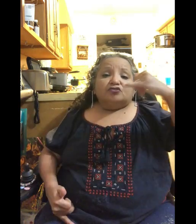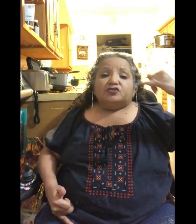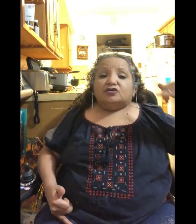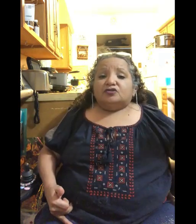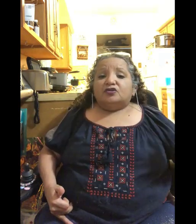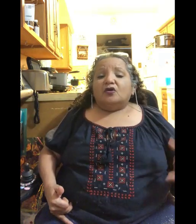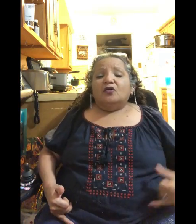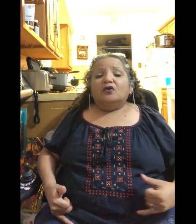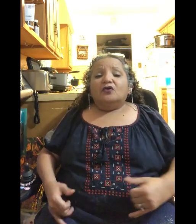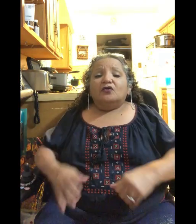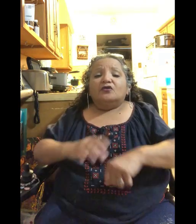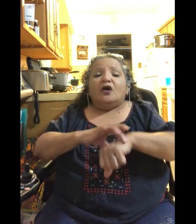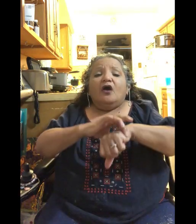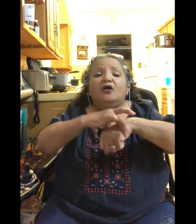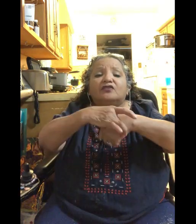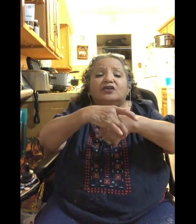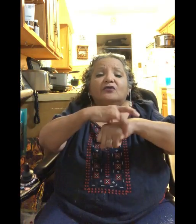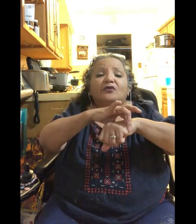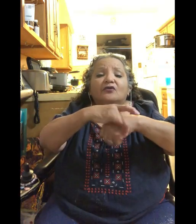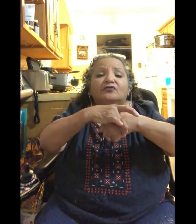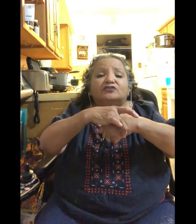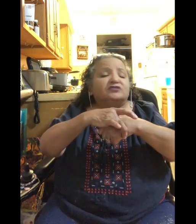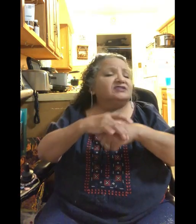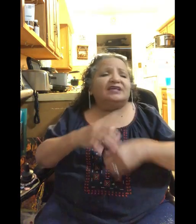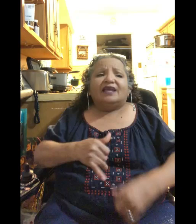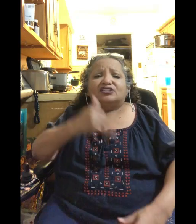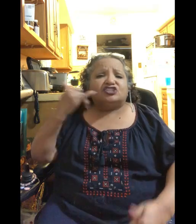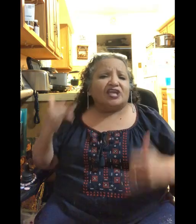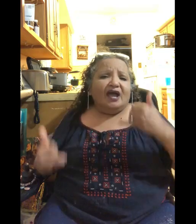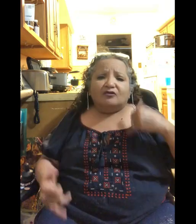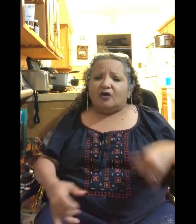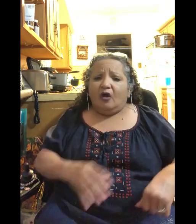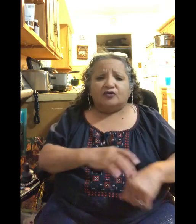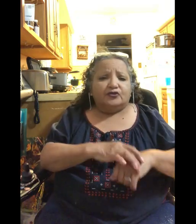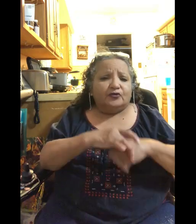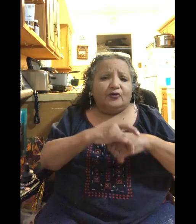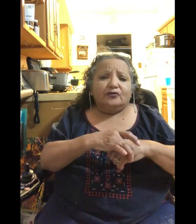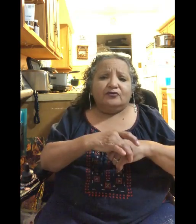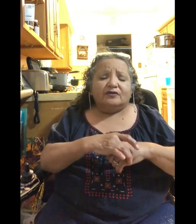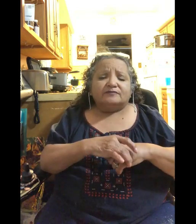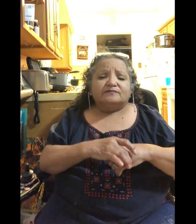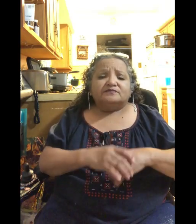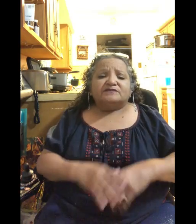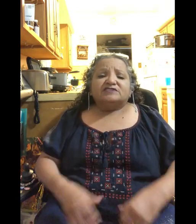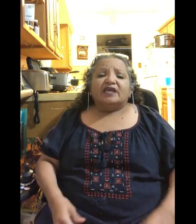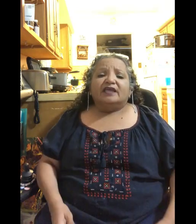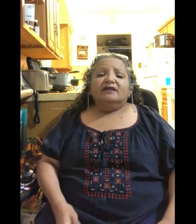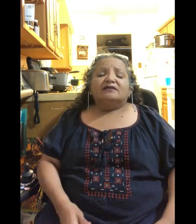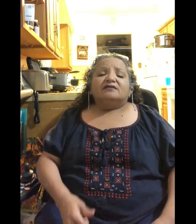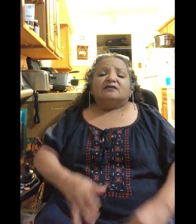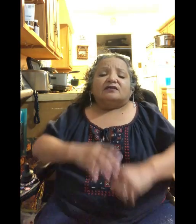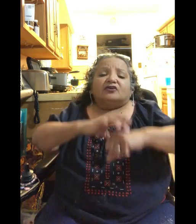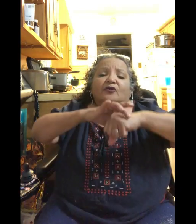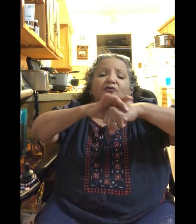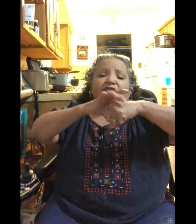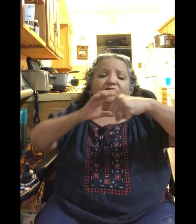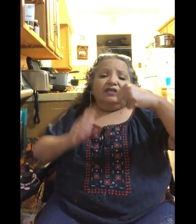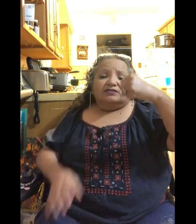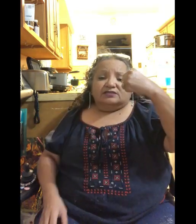the Lord, all the earth. So it's saying like, shout, all you earth. Okay? Earth this